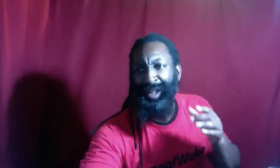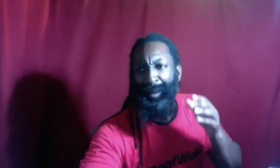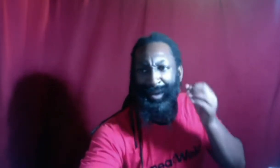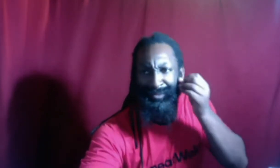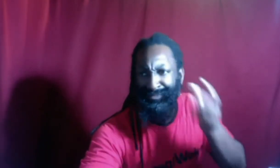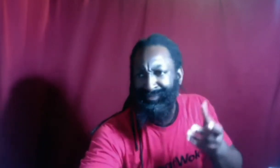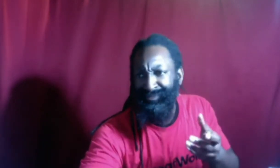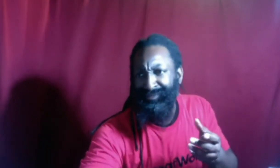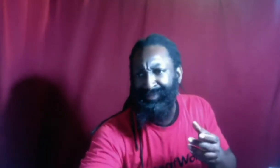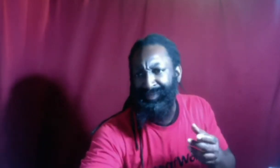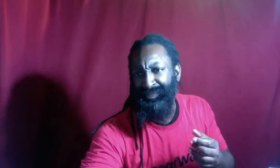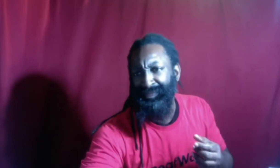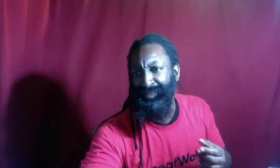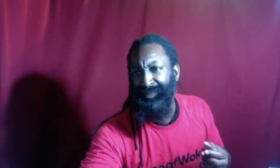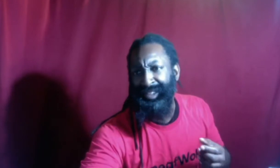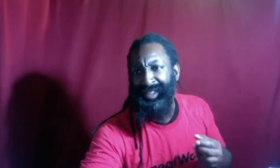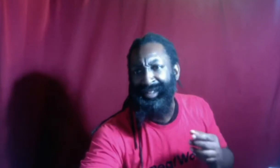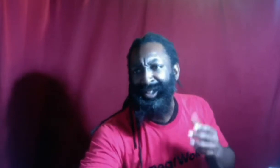I'm really excited about today.